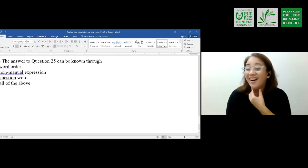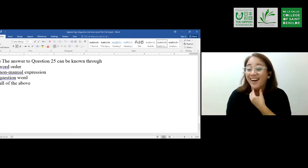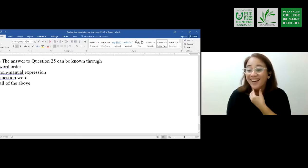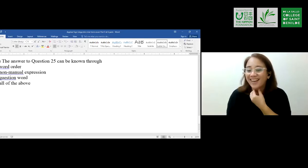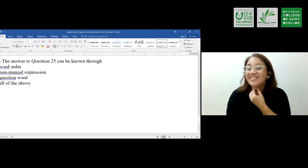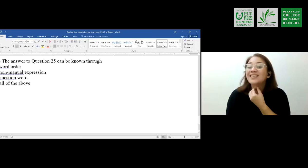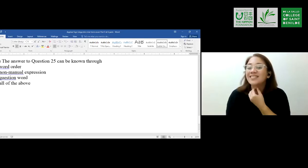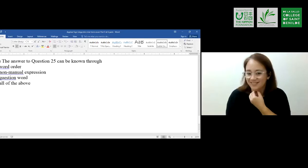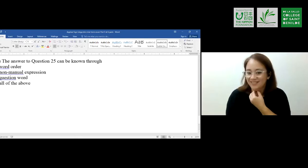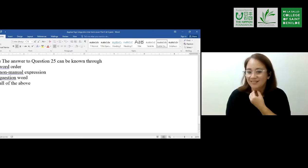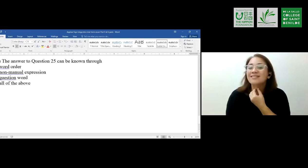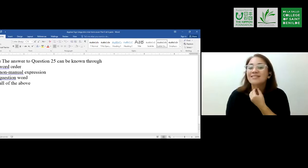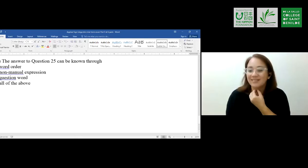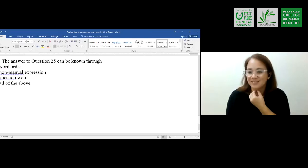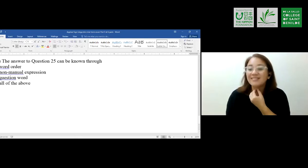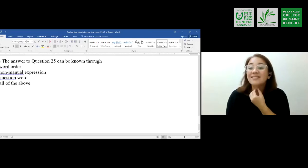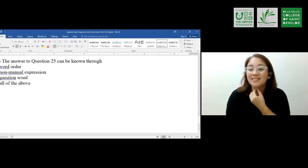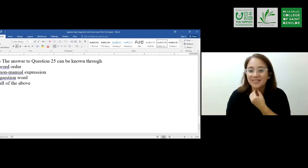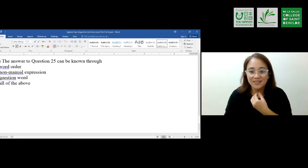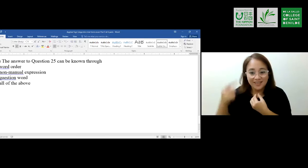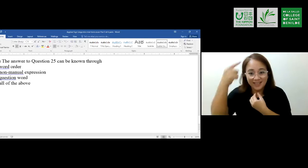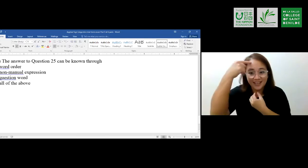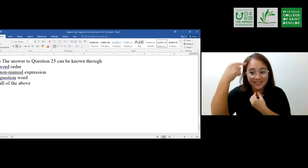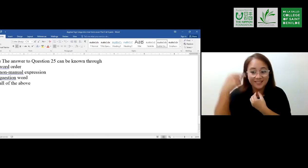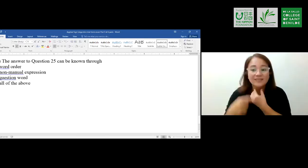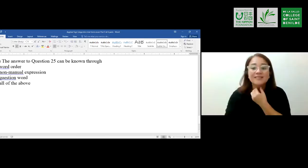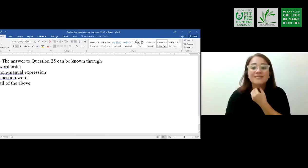Where the head moves. And the newest sign is